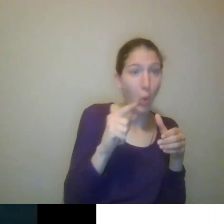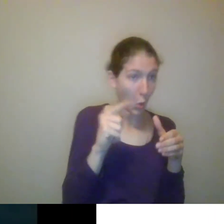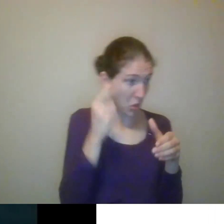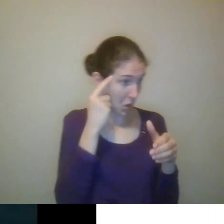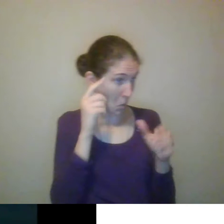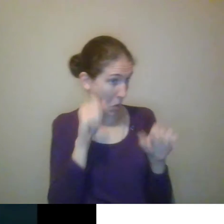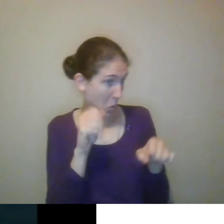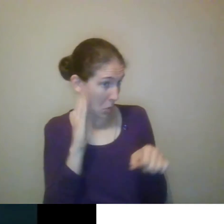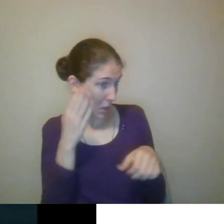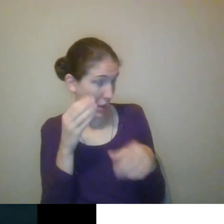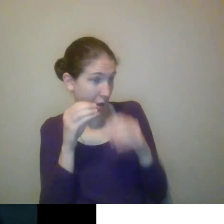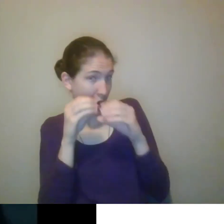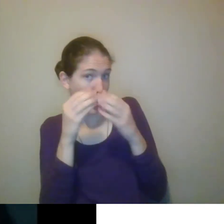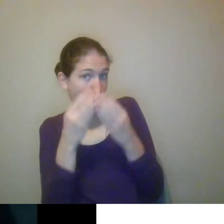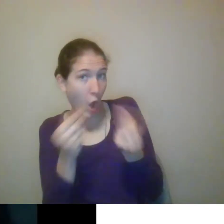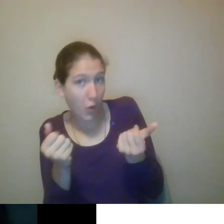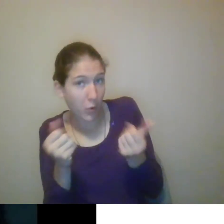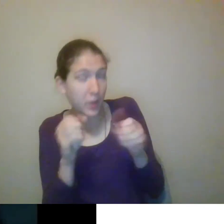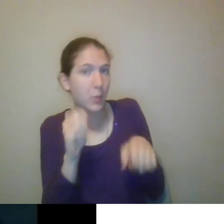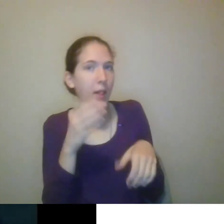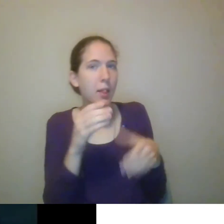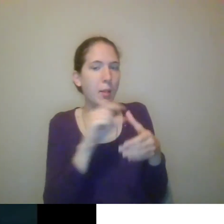Oh, yeah, Justin, you have it. I'm sorry. Go ahead.